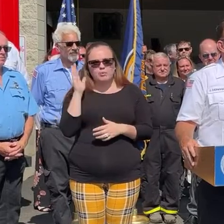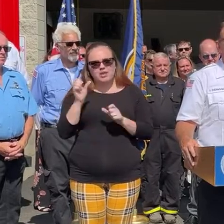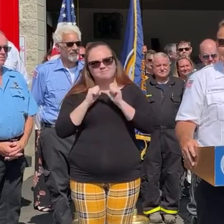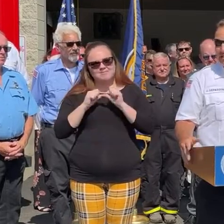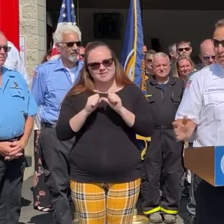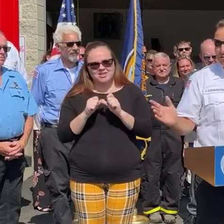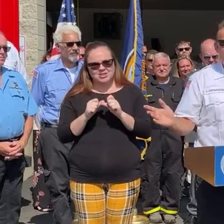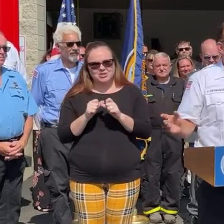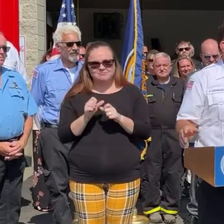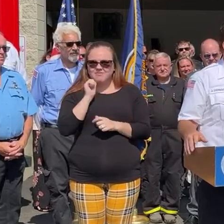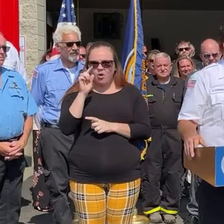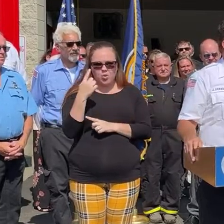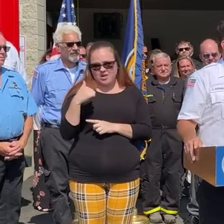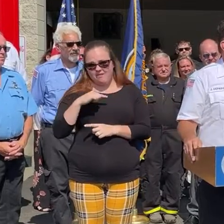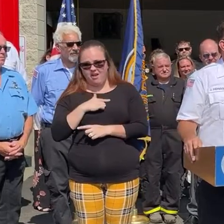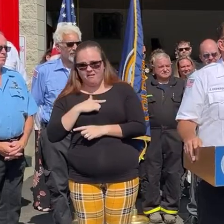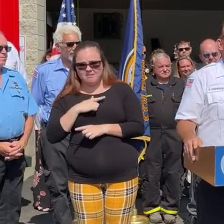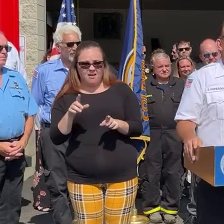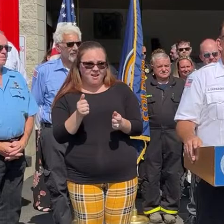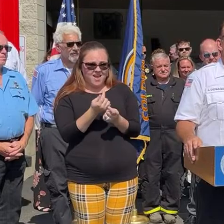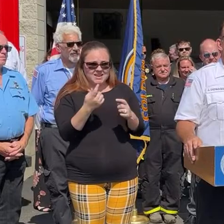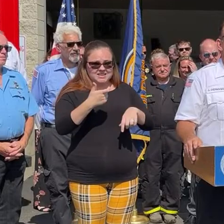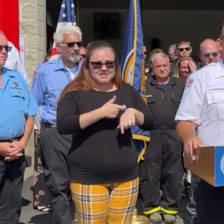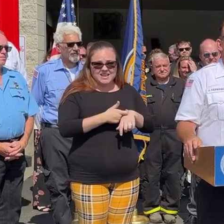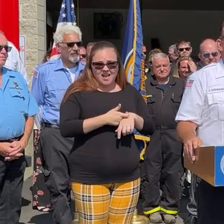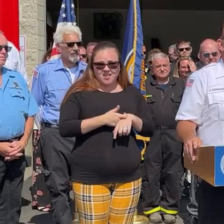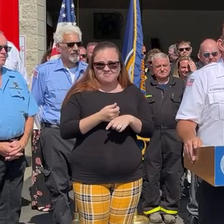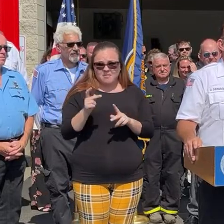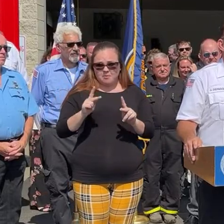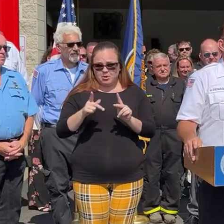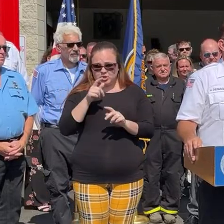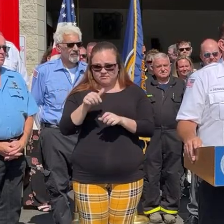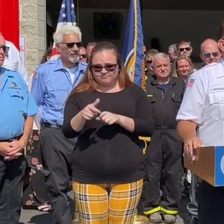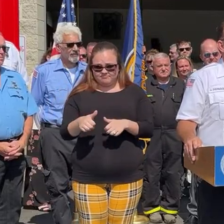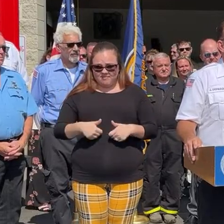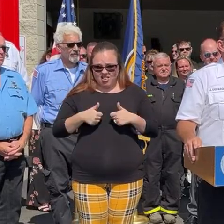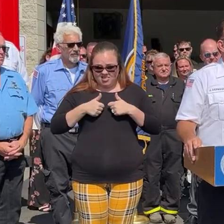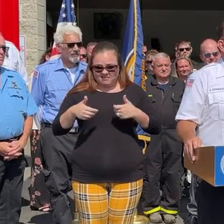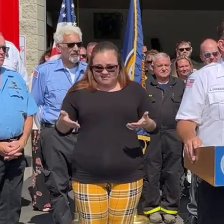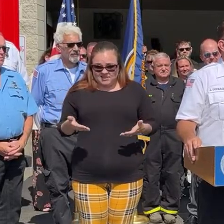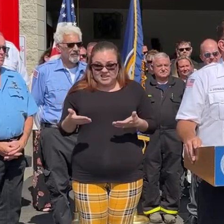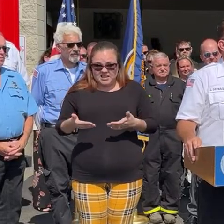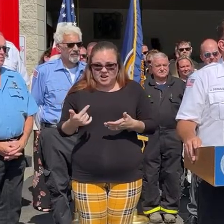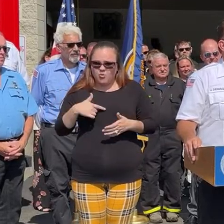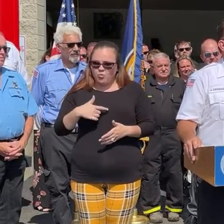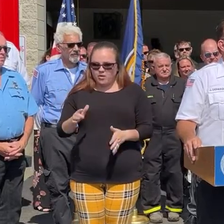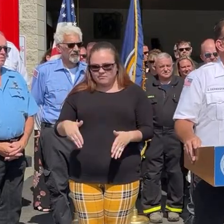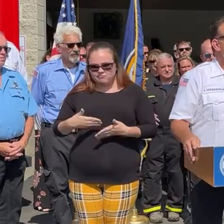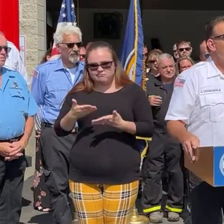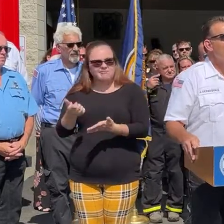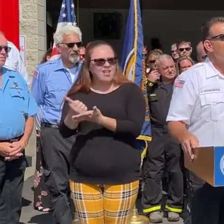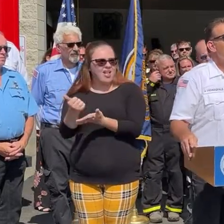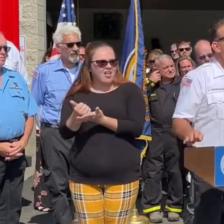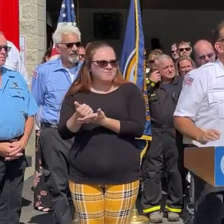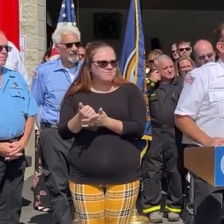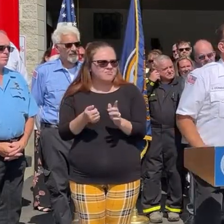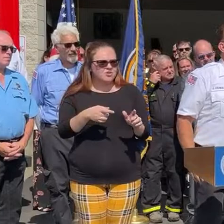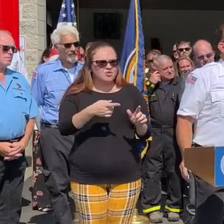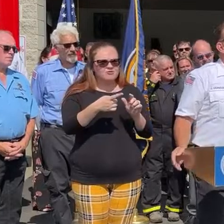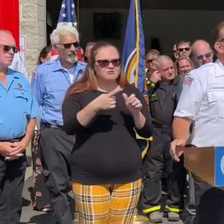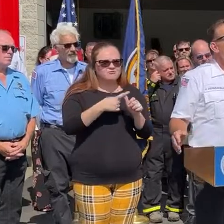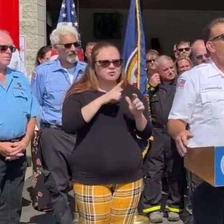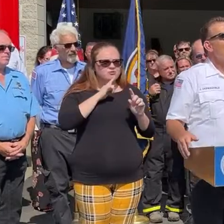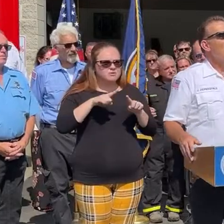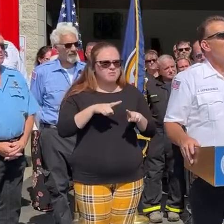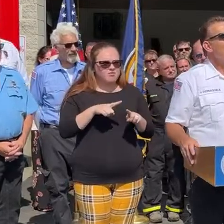continue to do that. And it's not just for us, but anytime a Colden resident has a problem, we're going to be there to help them. As a first responder, what was that like